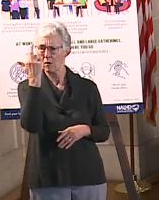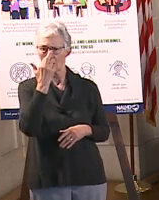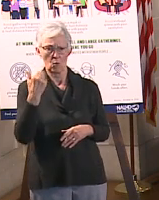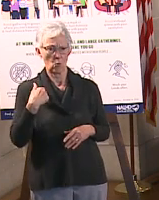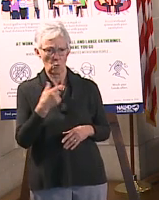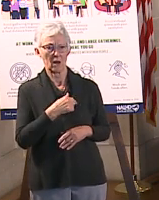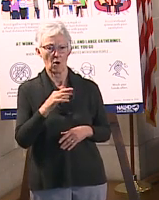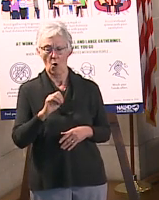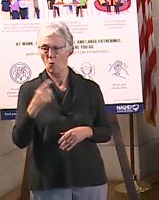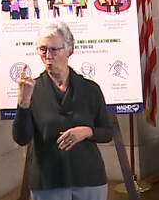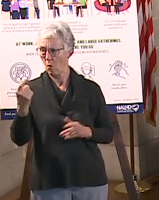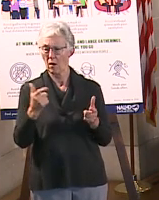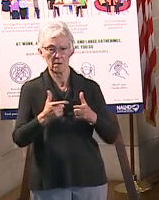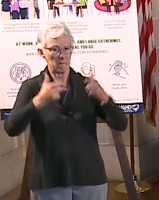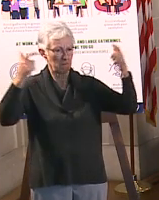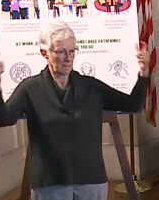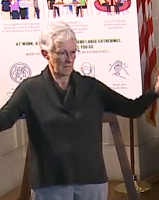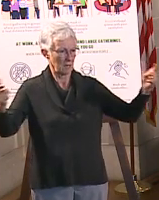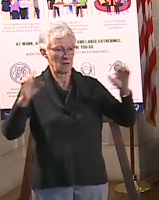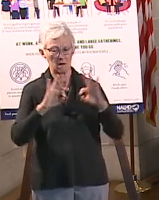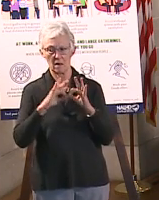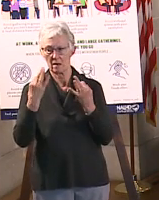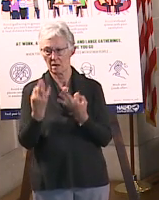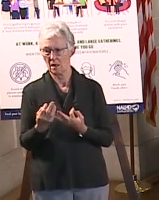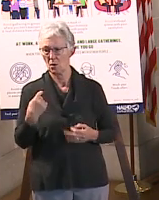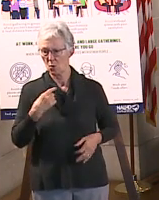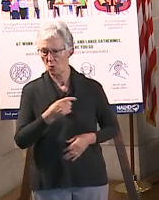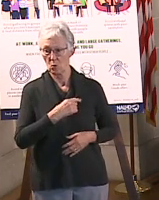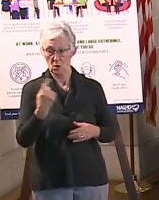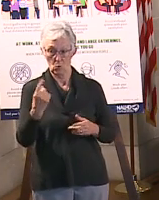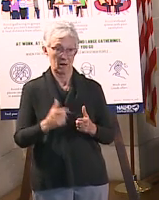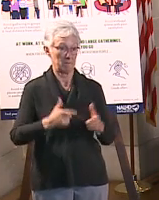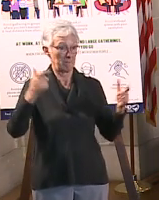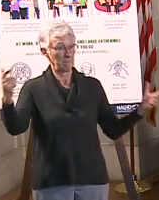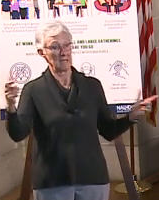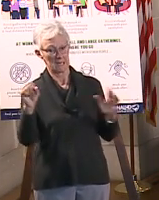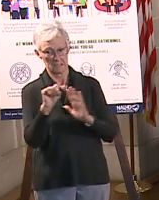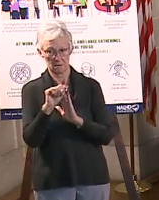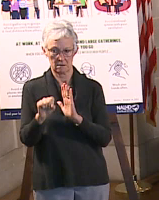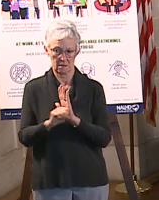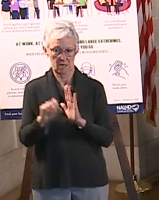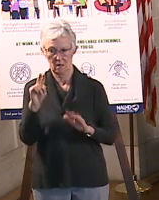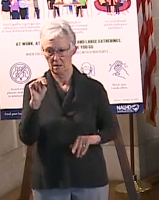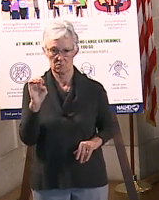we're definitely one big state, and rather than being influenced by